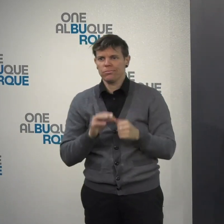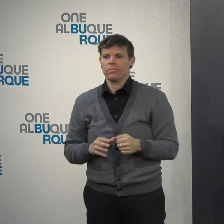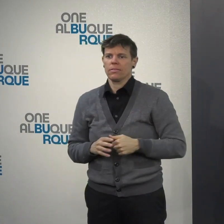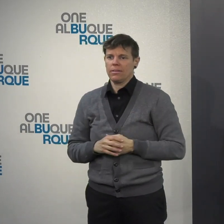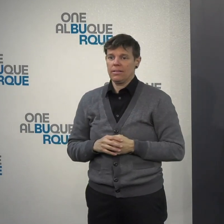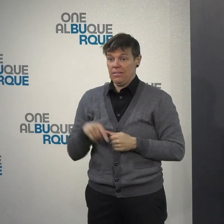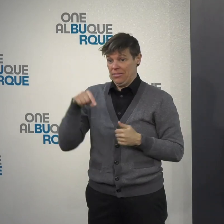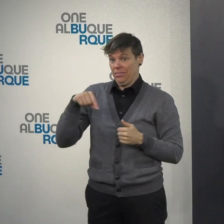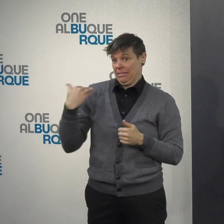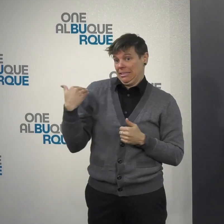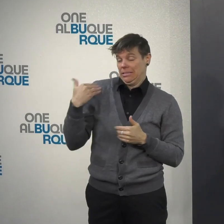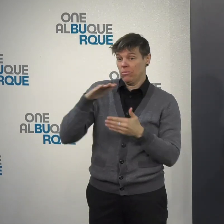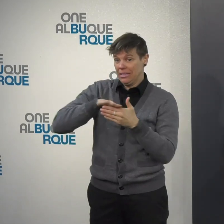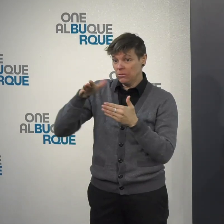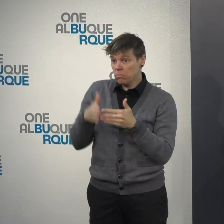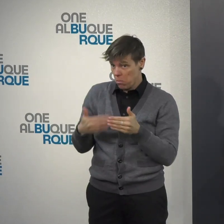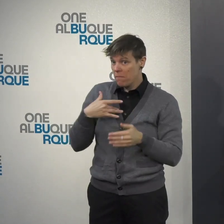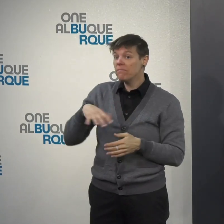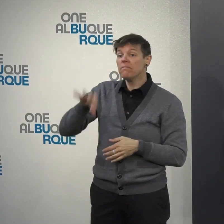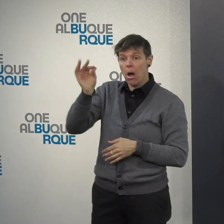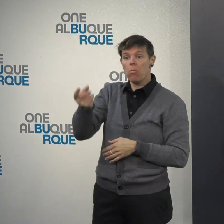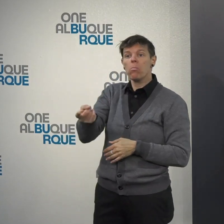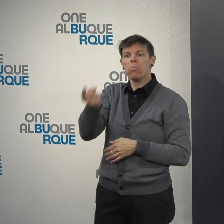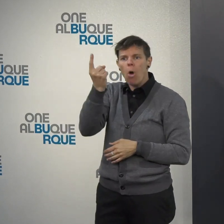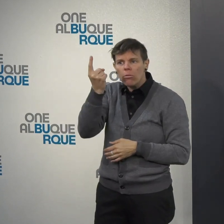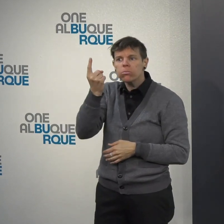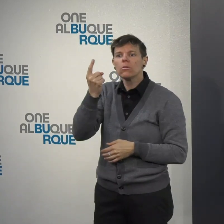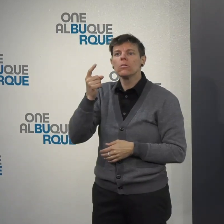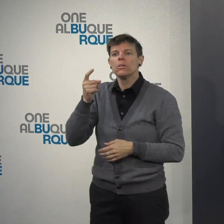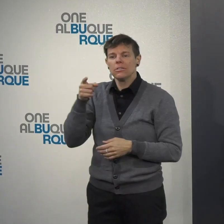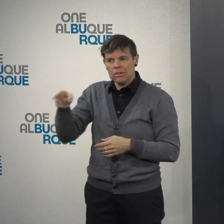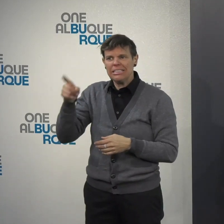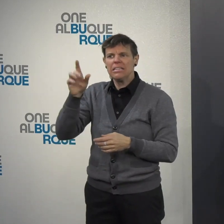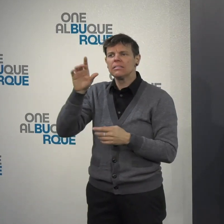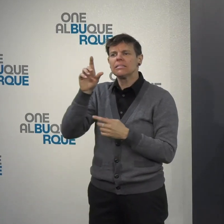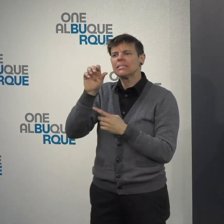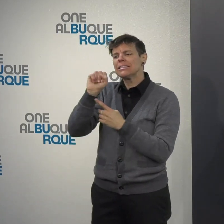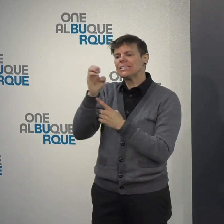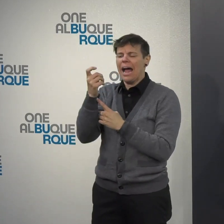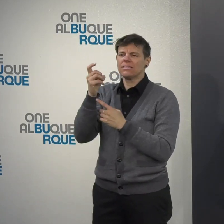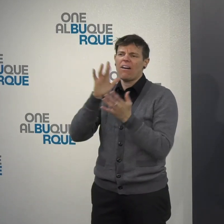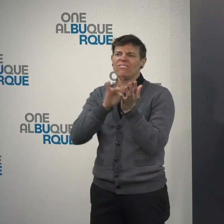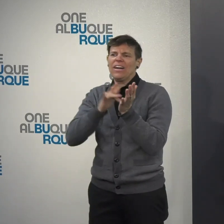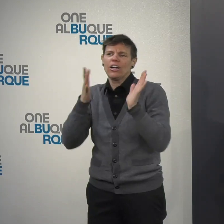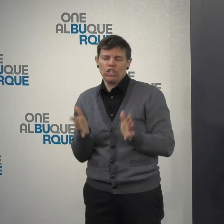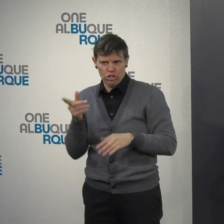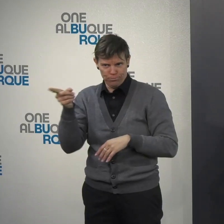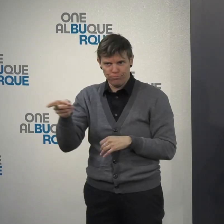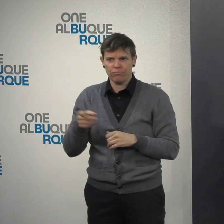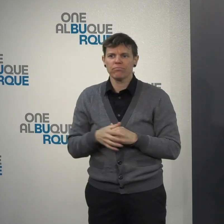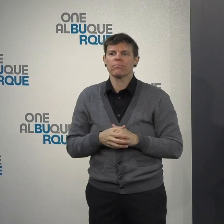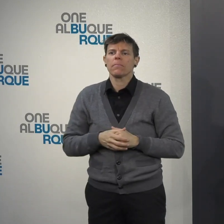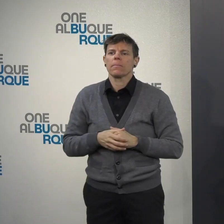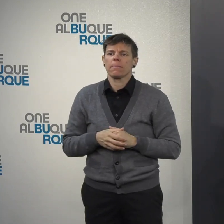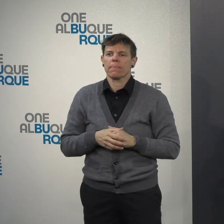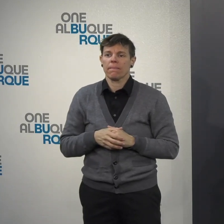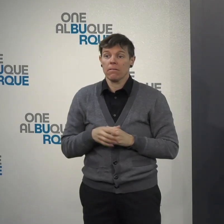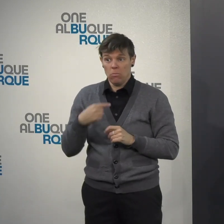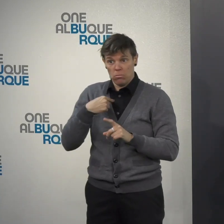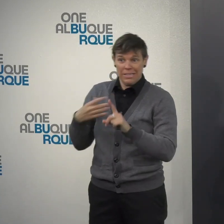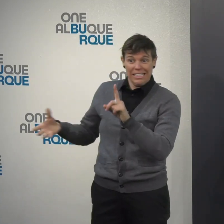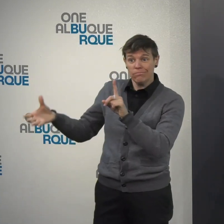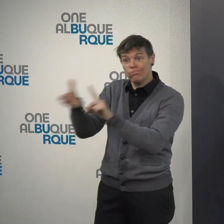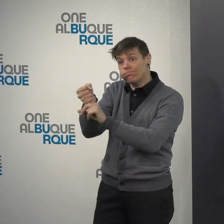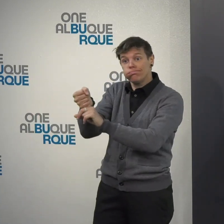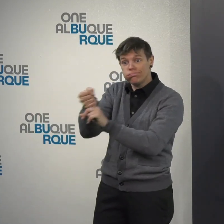house, so it was a high-risk call. We've had a couple of SWAT calls this weekend as well, all taken into custody without incident. And this just